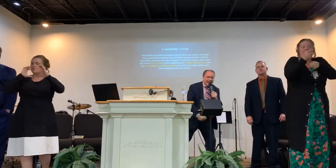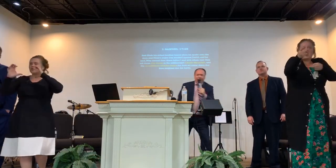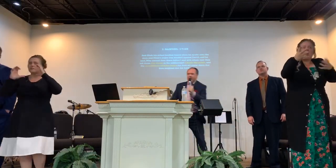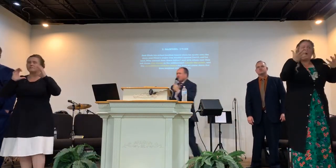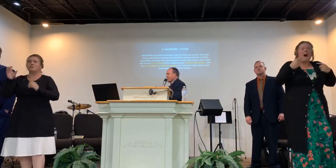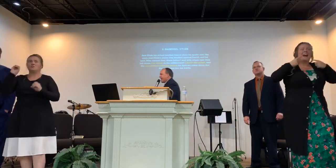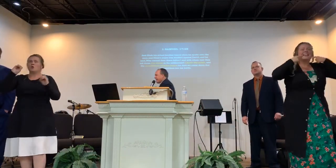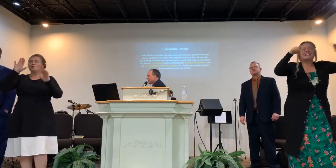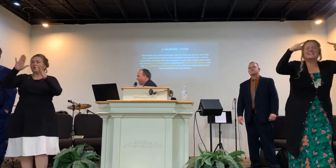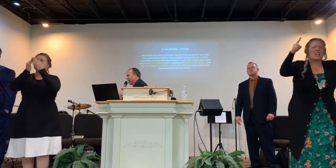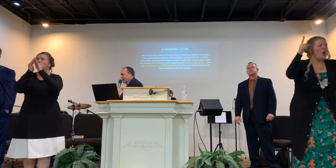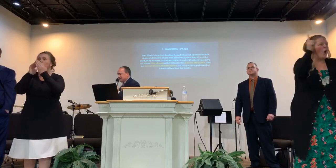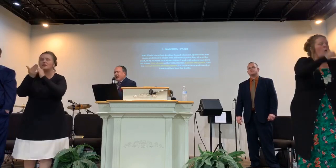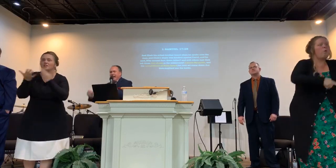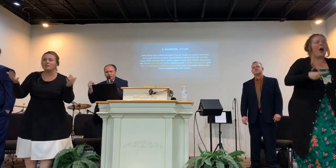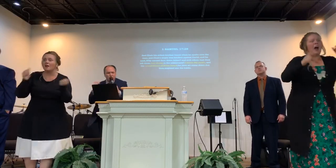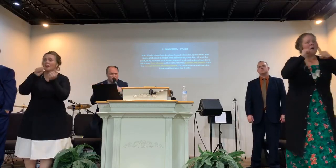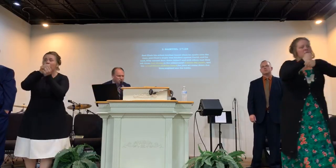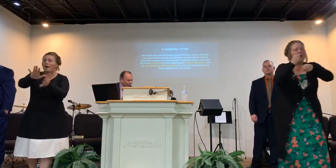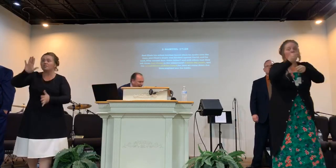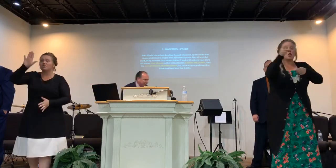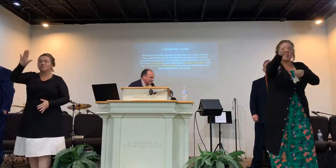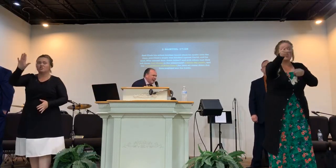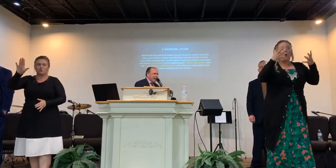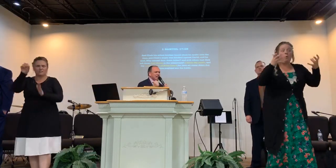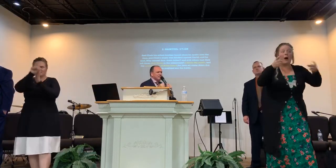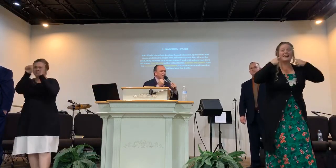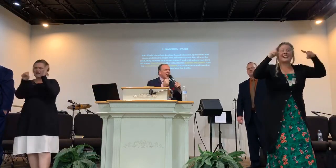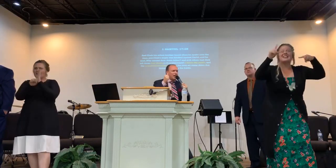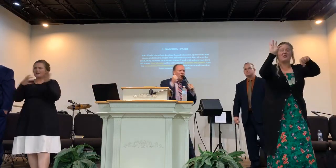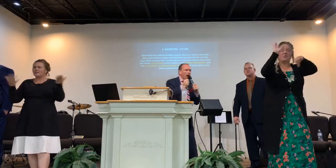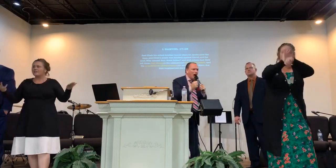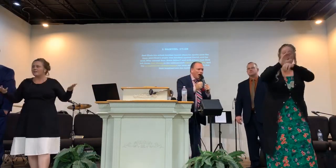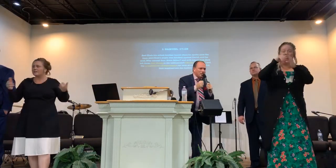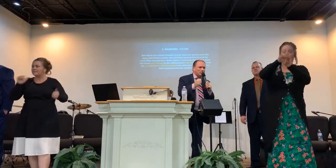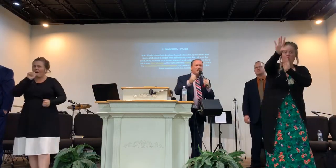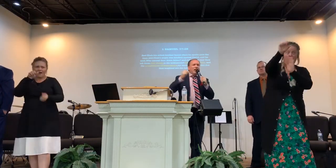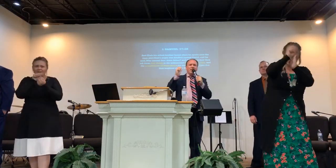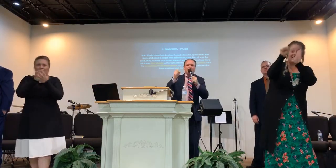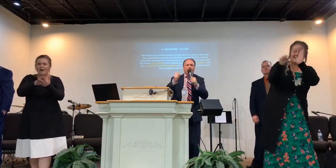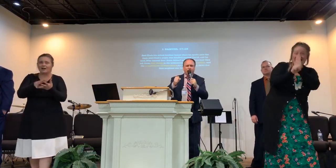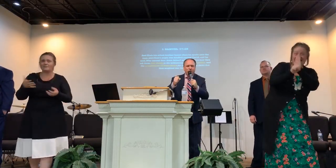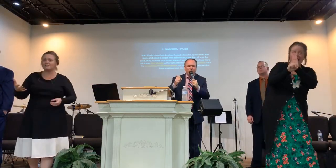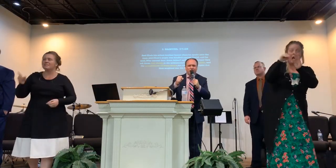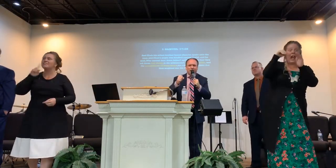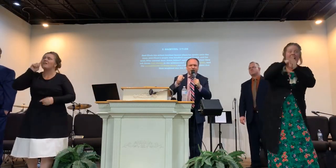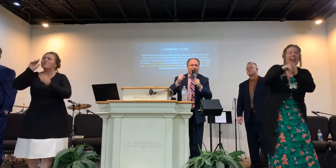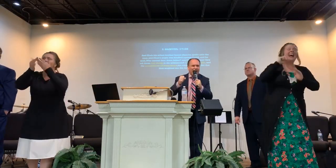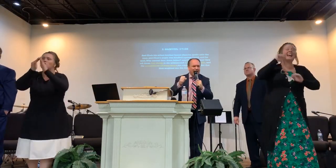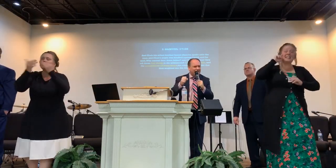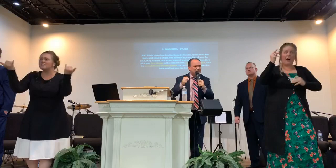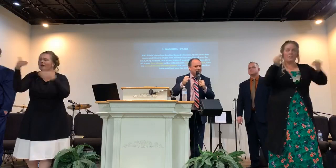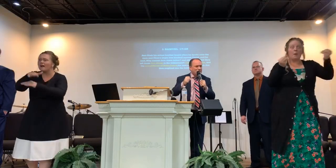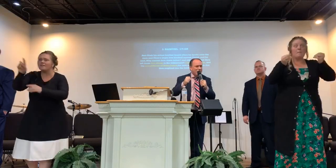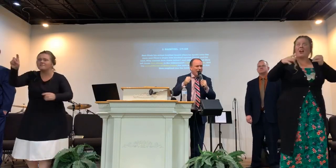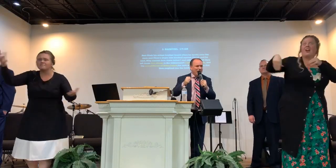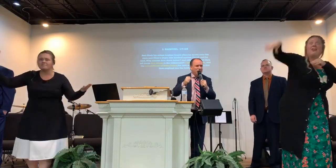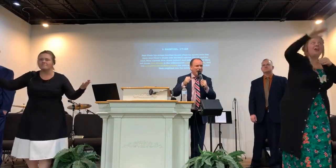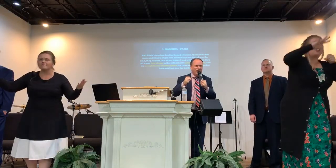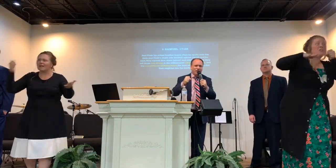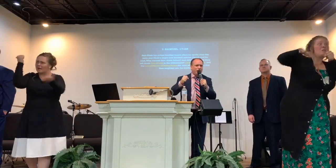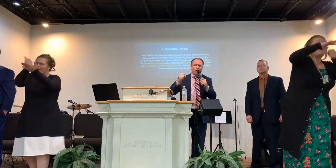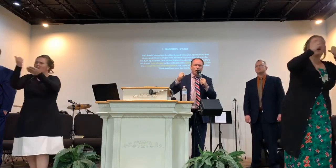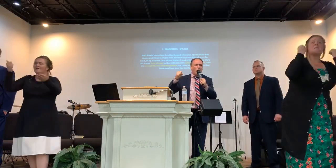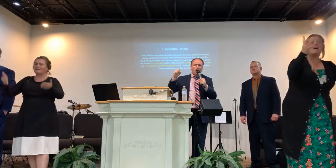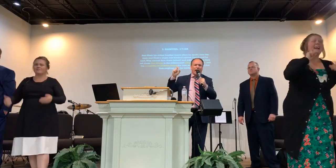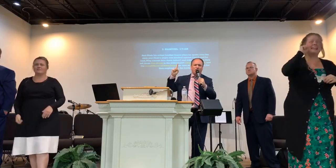community? Is there not a cause in your state? Is there not a cause in the deaf community tonight?